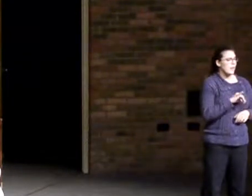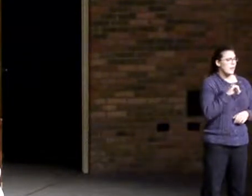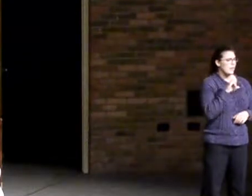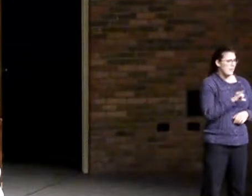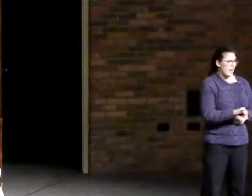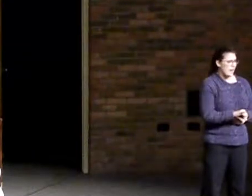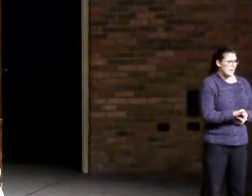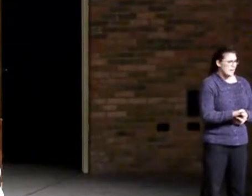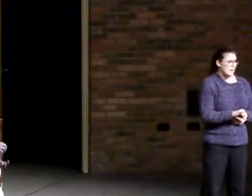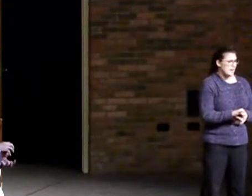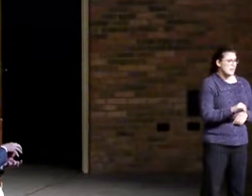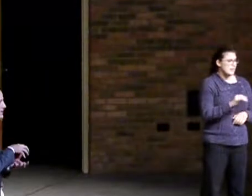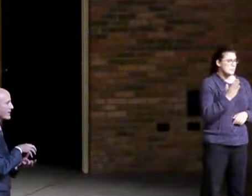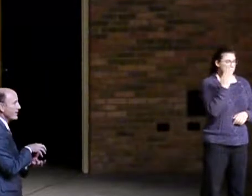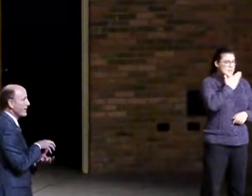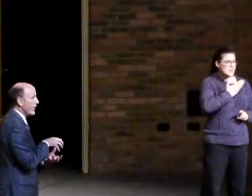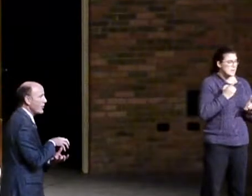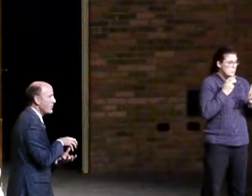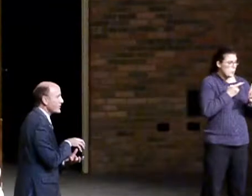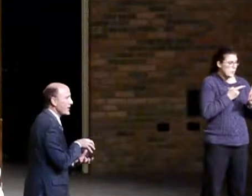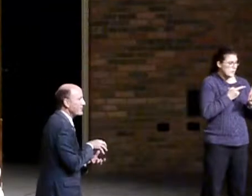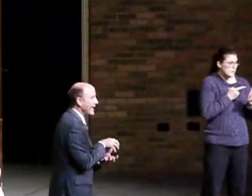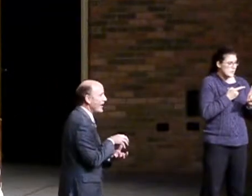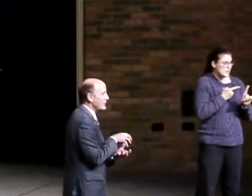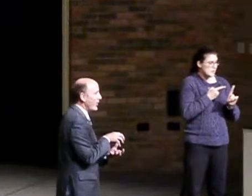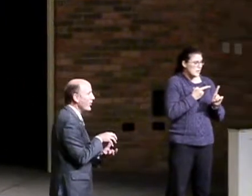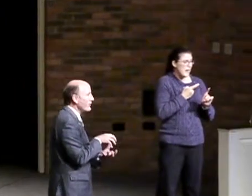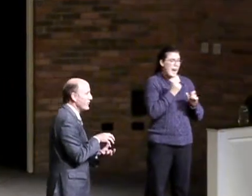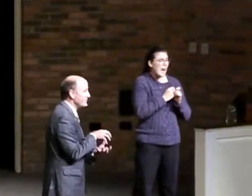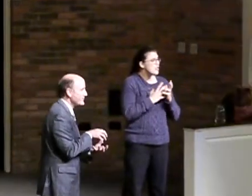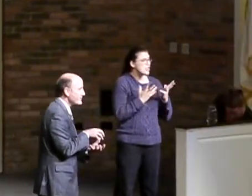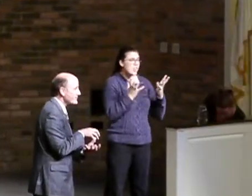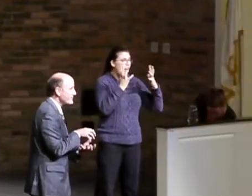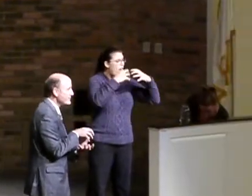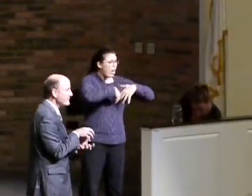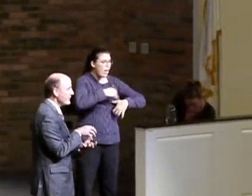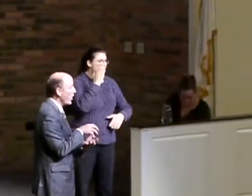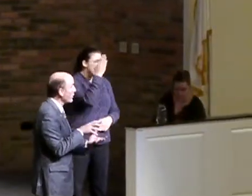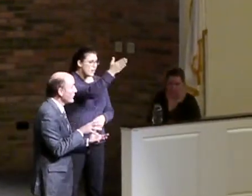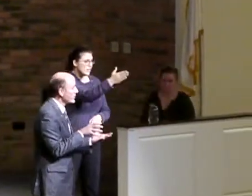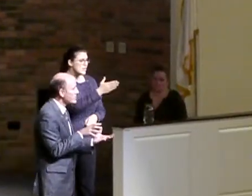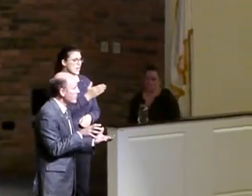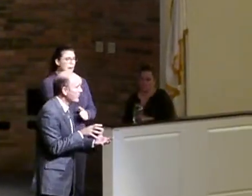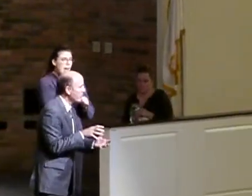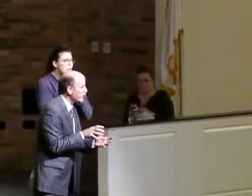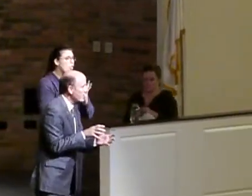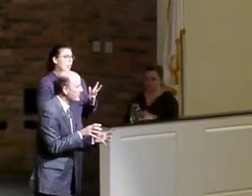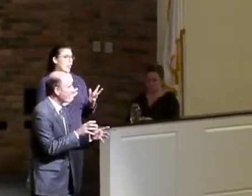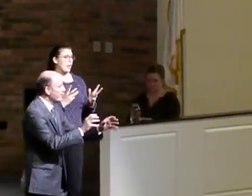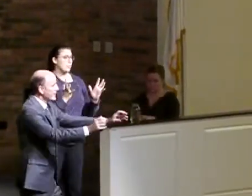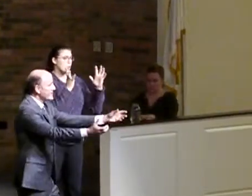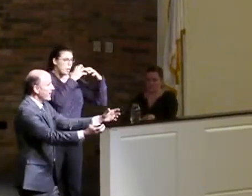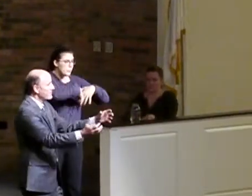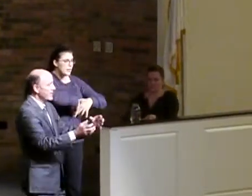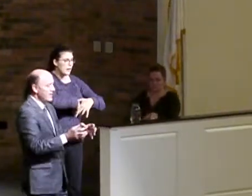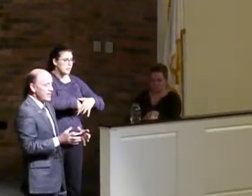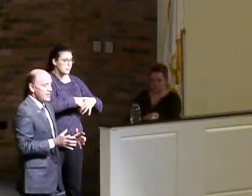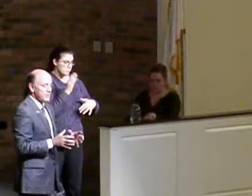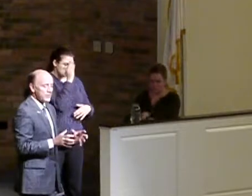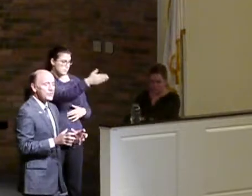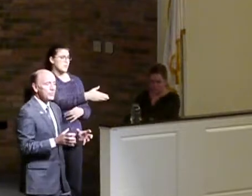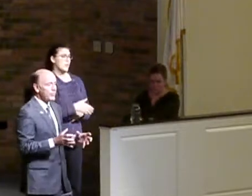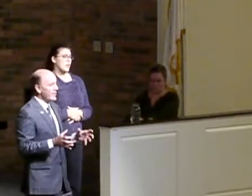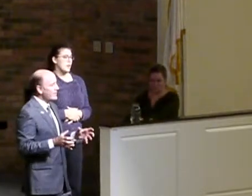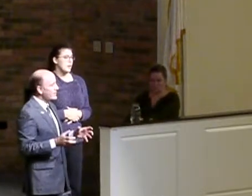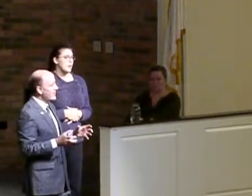level missing the point. All the bricks are coming down, all of them. All of those will come down in time. You